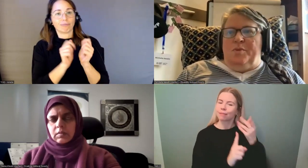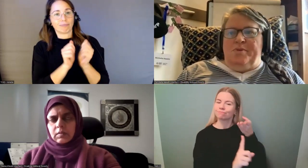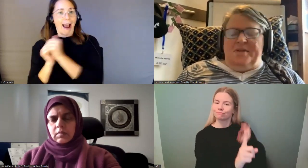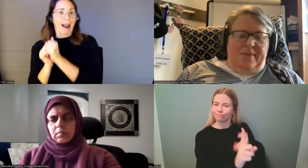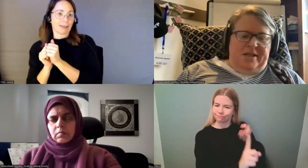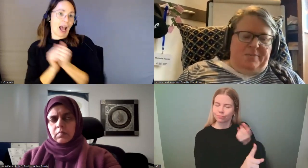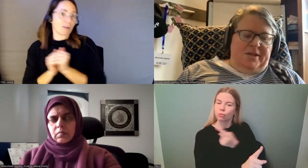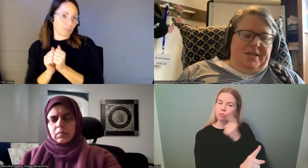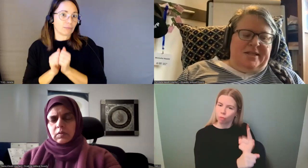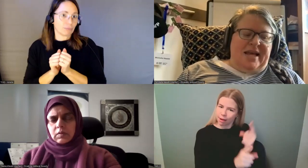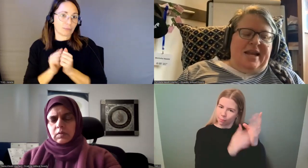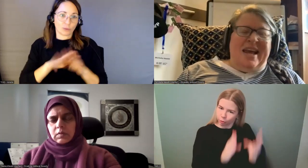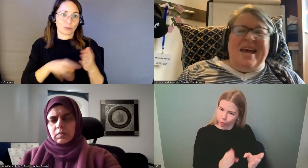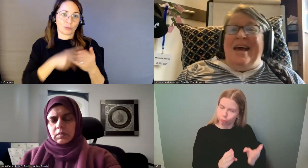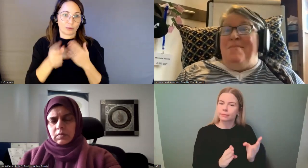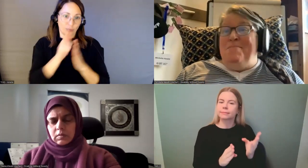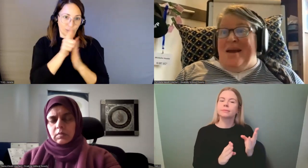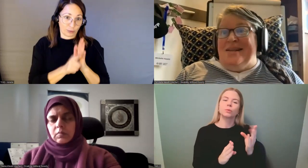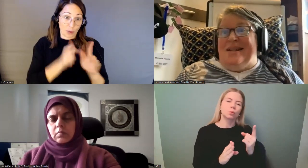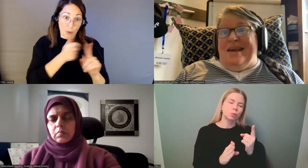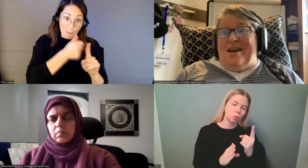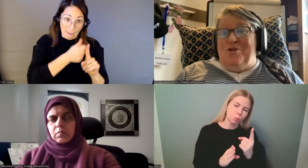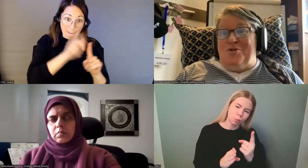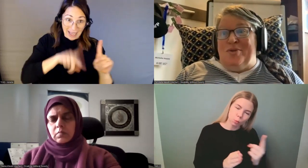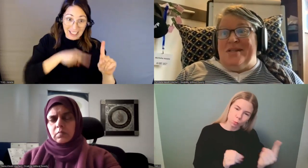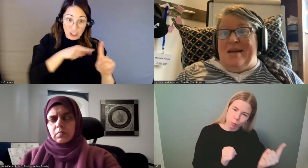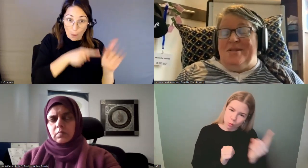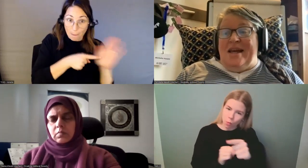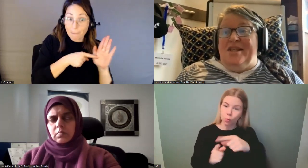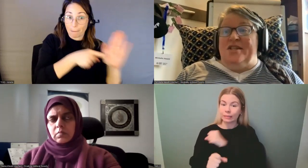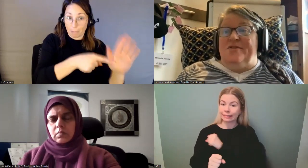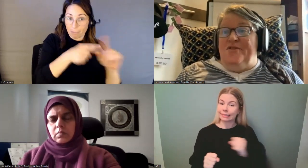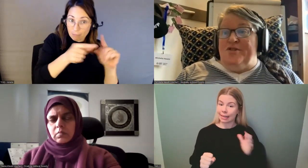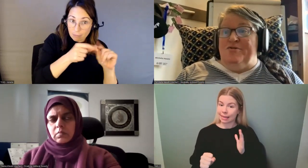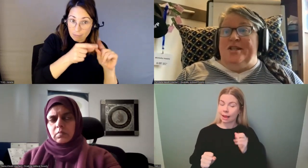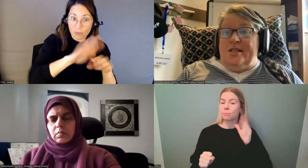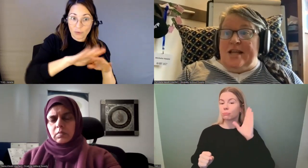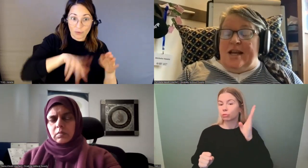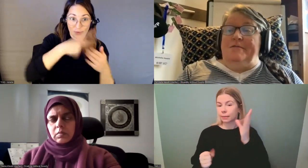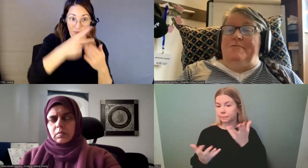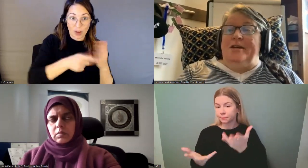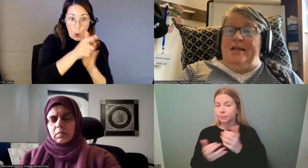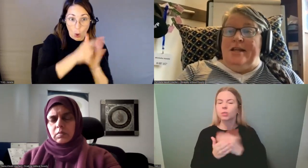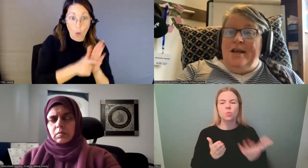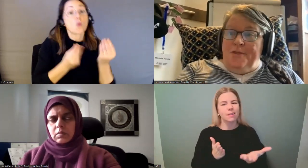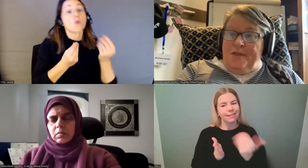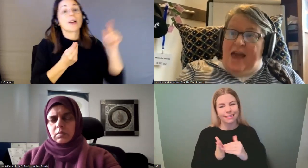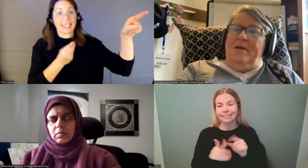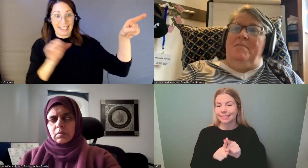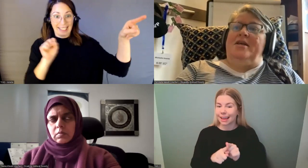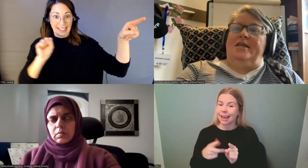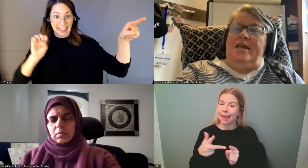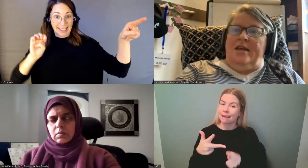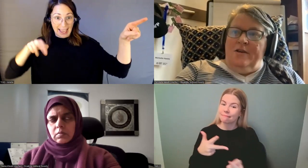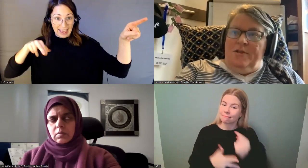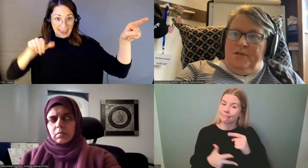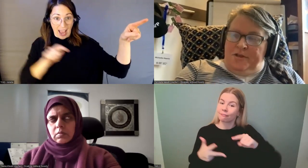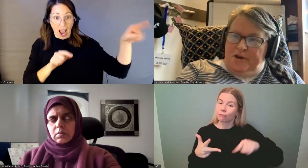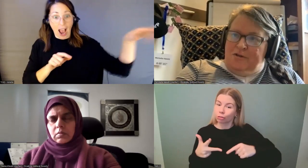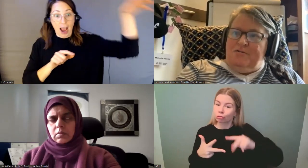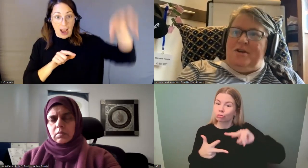that will present this bill to the Senate. And basically it goes through the same stages: first reading, second reading, their